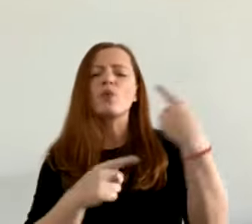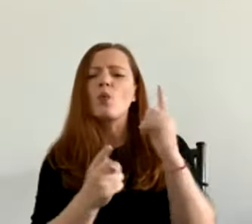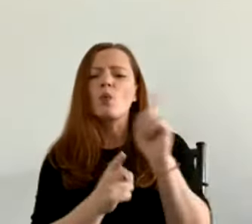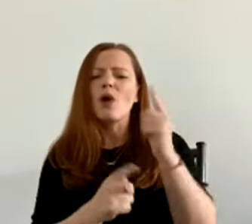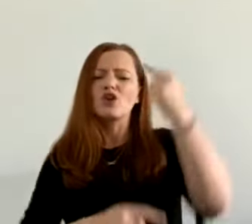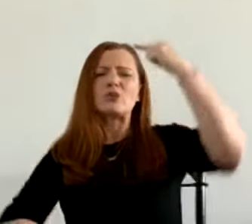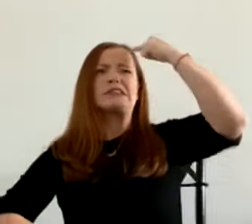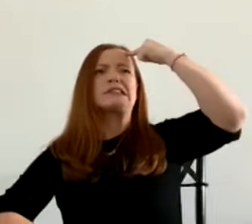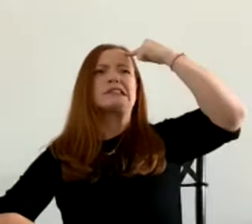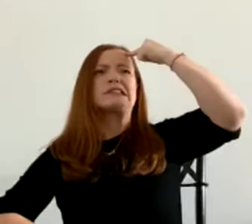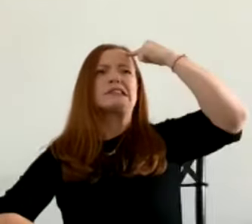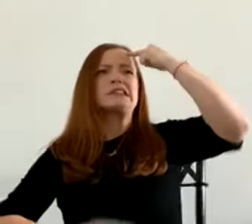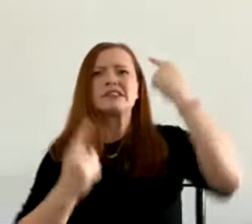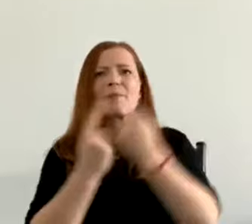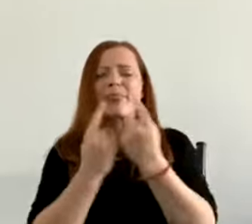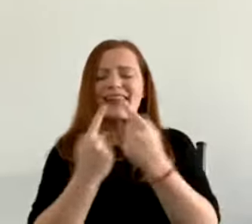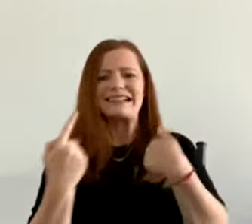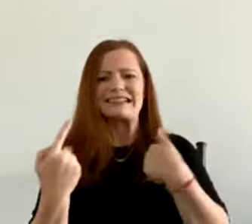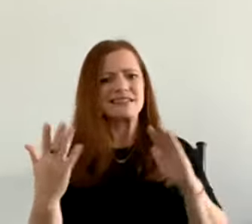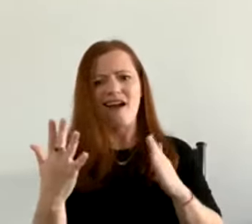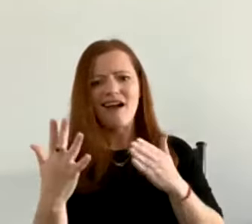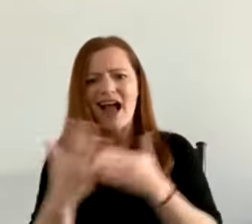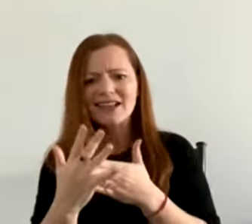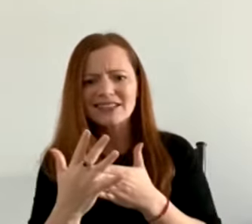online during lockdown?